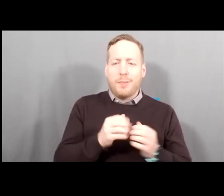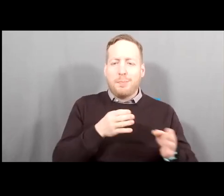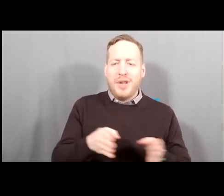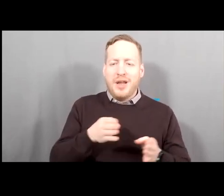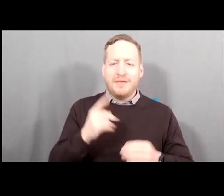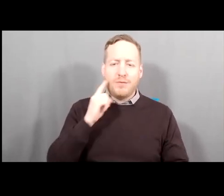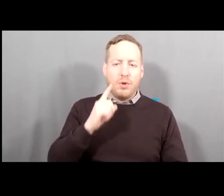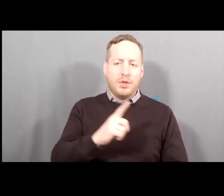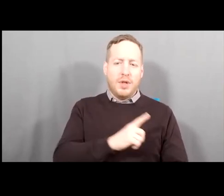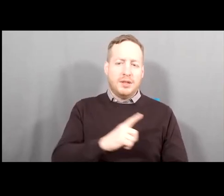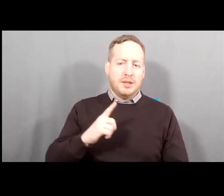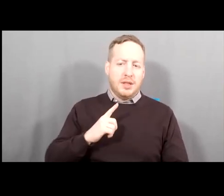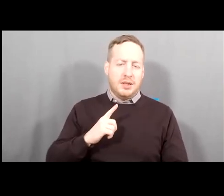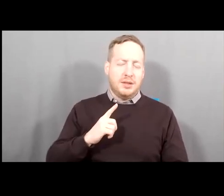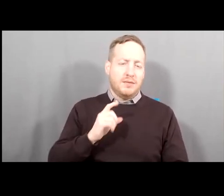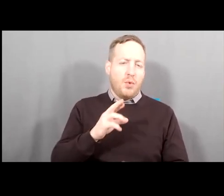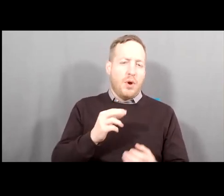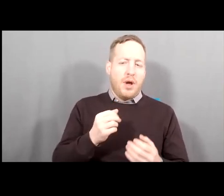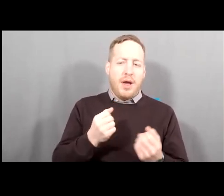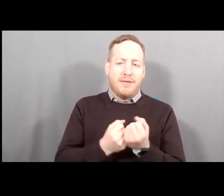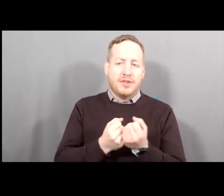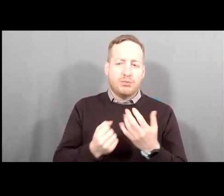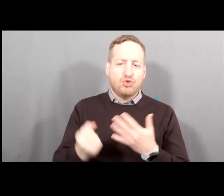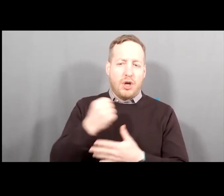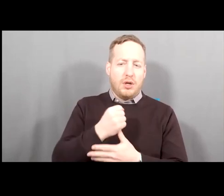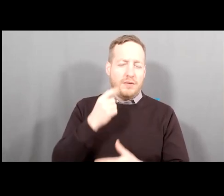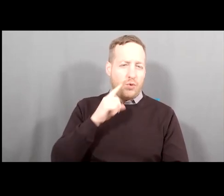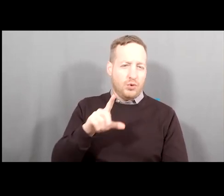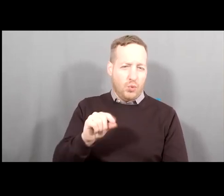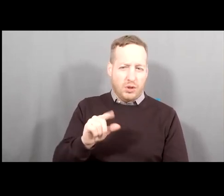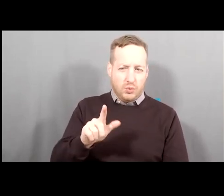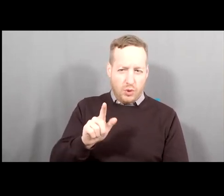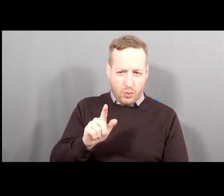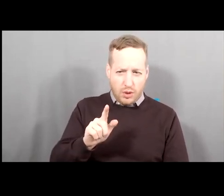agenda. It's related to the planning for